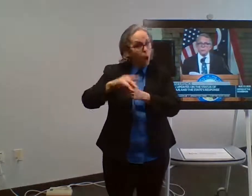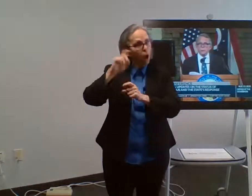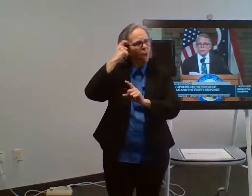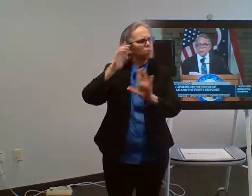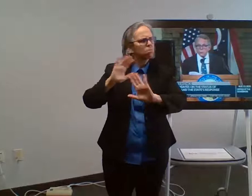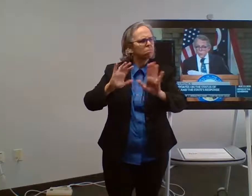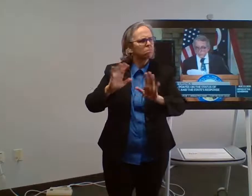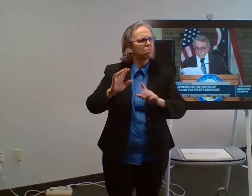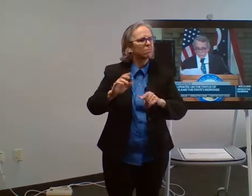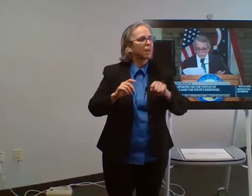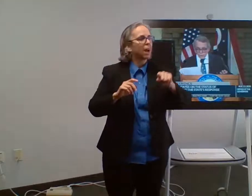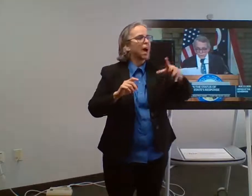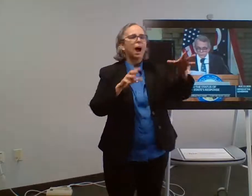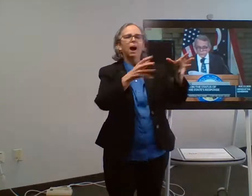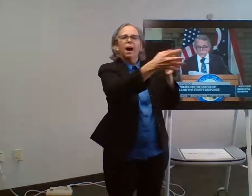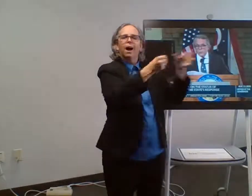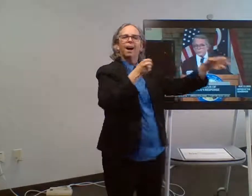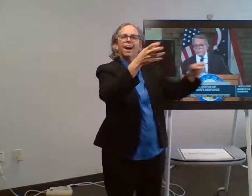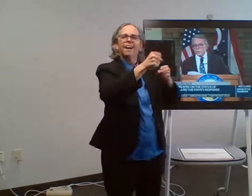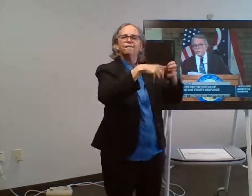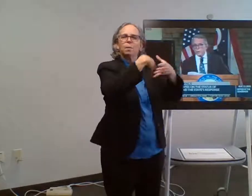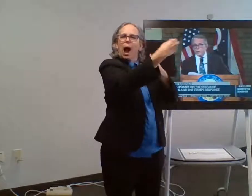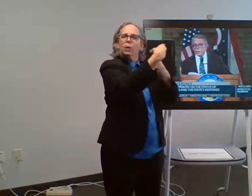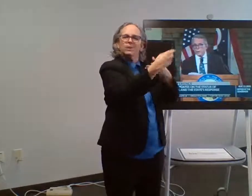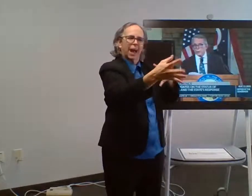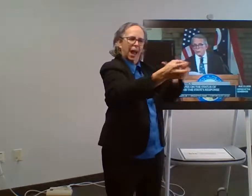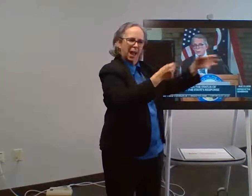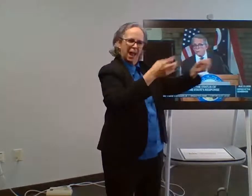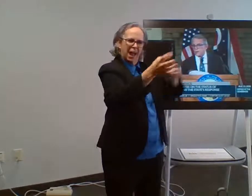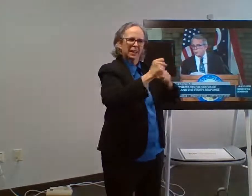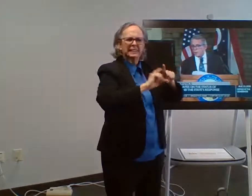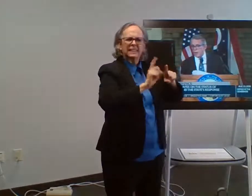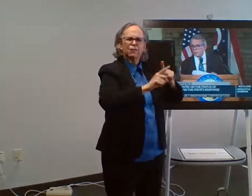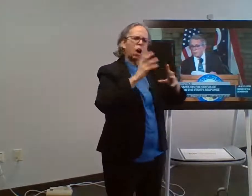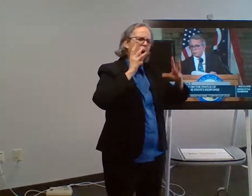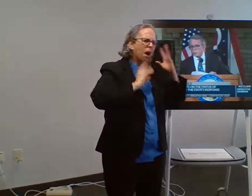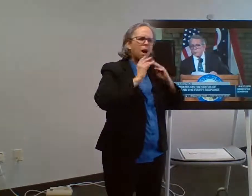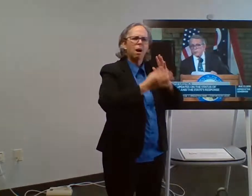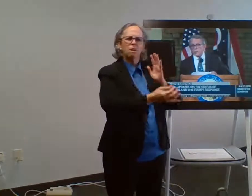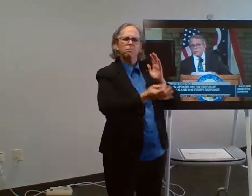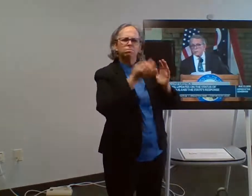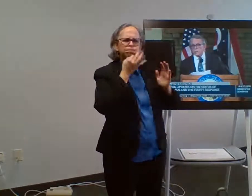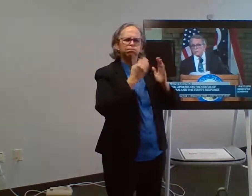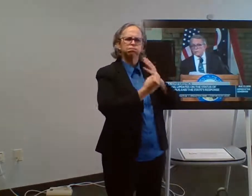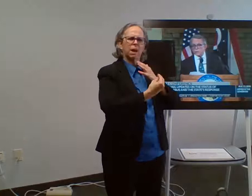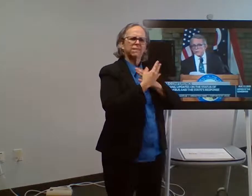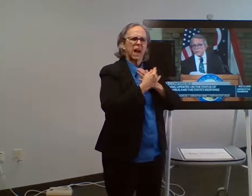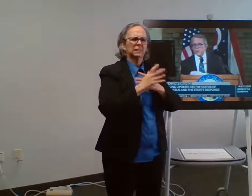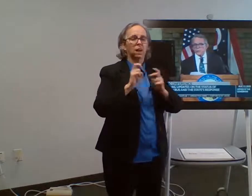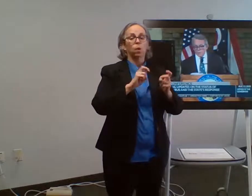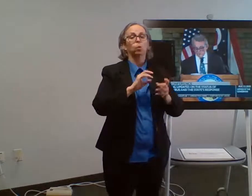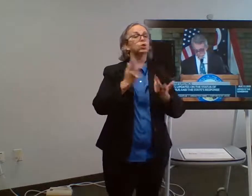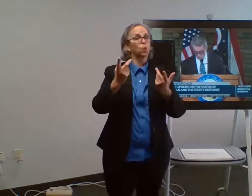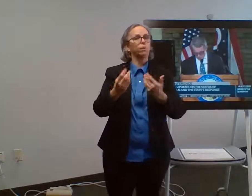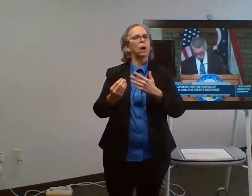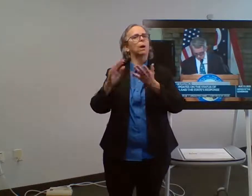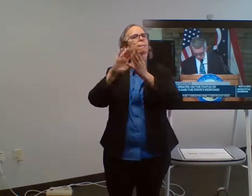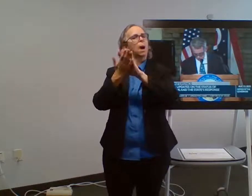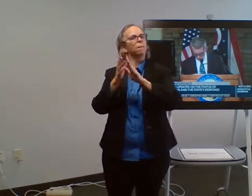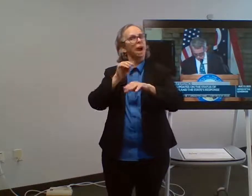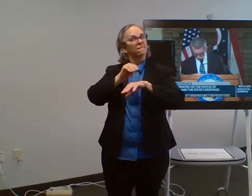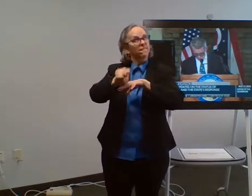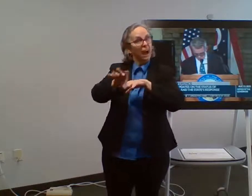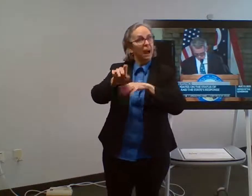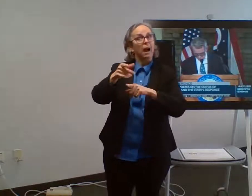but people who bring a wide array of experiences, who can advise our cabinet members and who can advise me in things